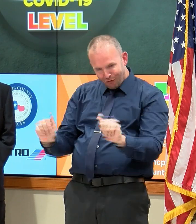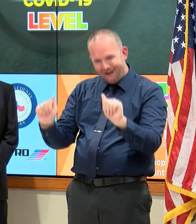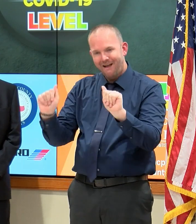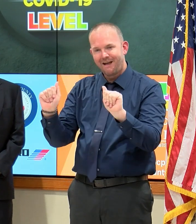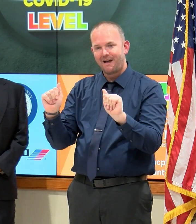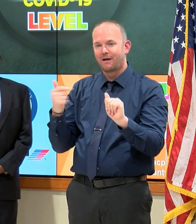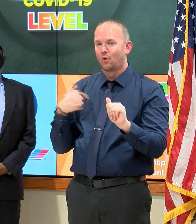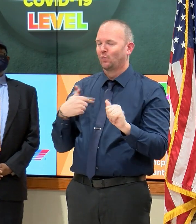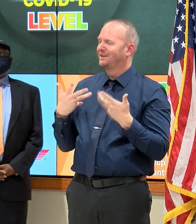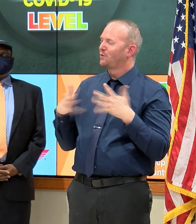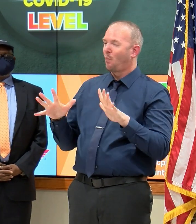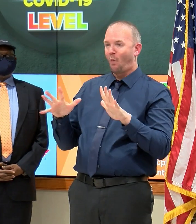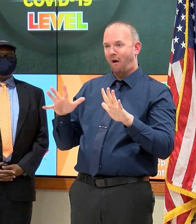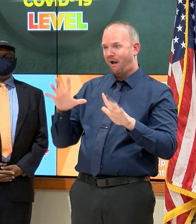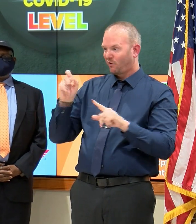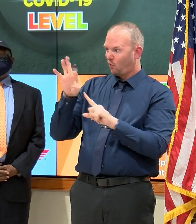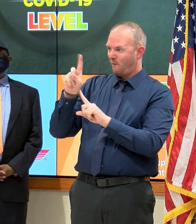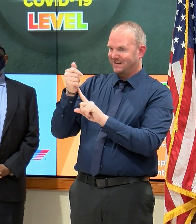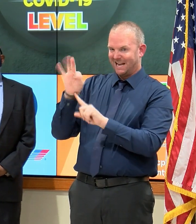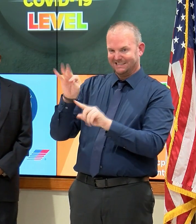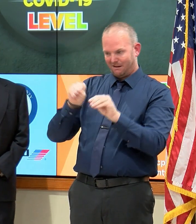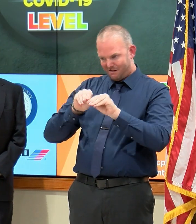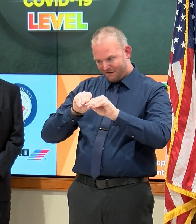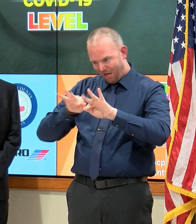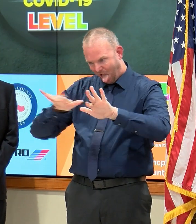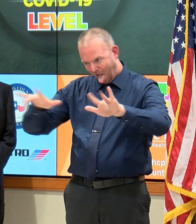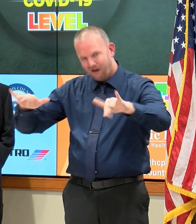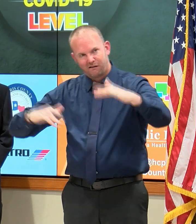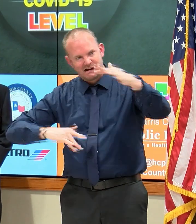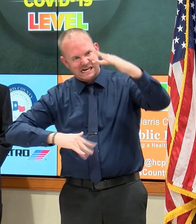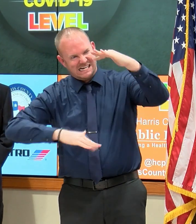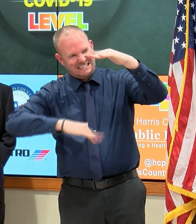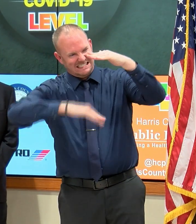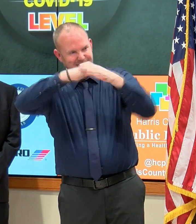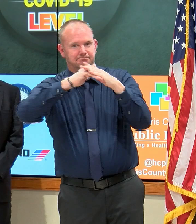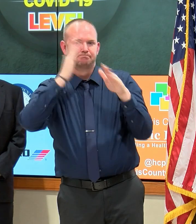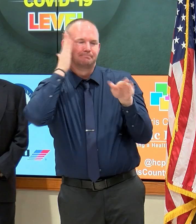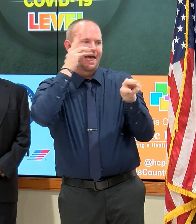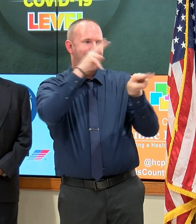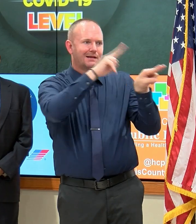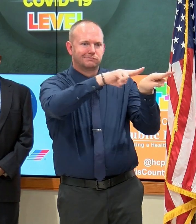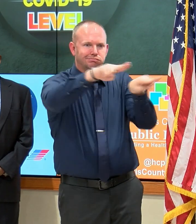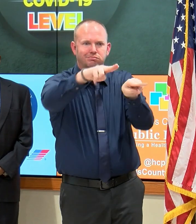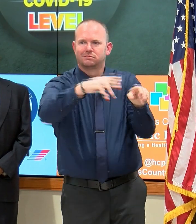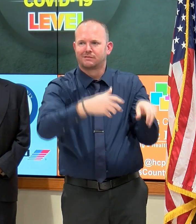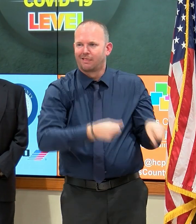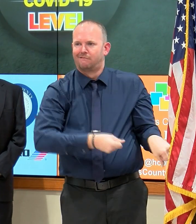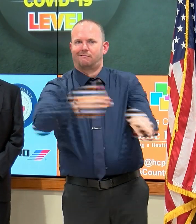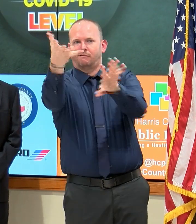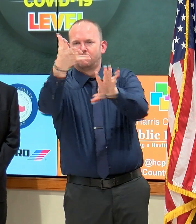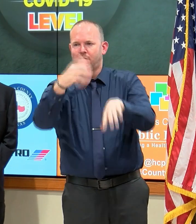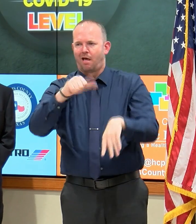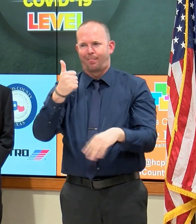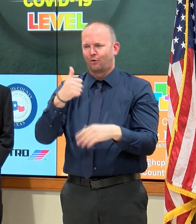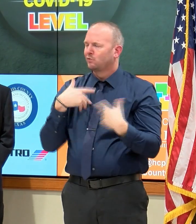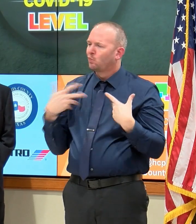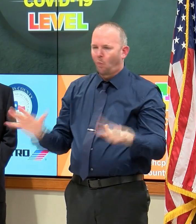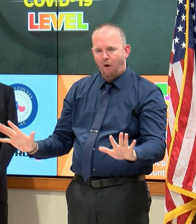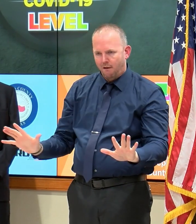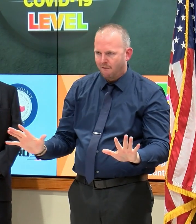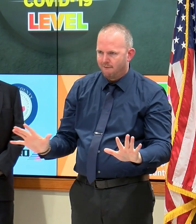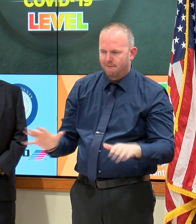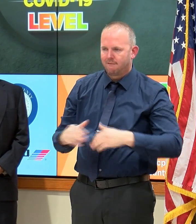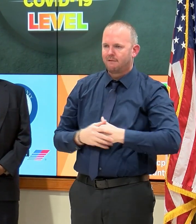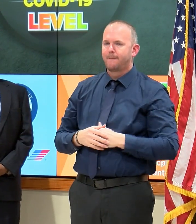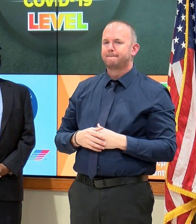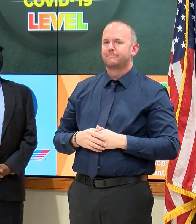exceed our hospital capabilities, and we will find ourselves in deep trouble.